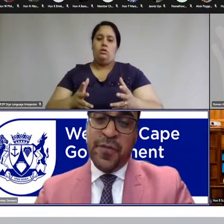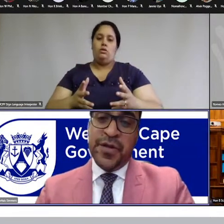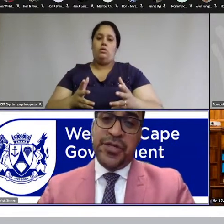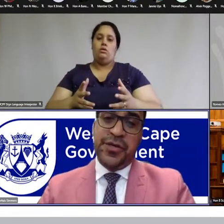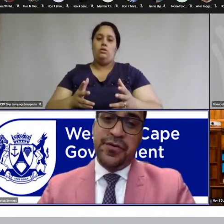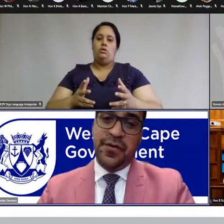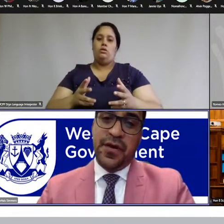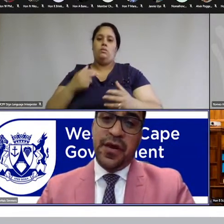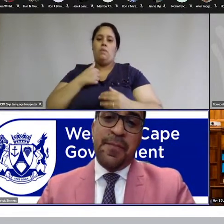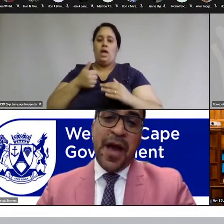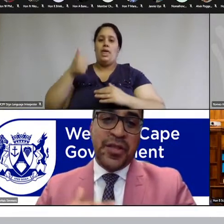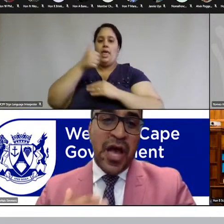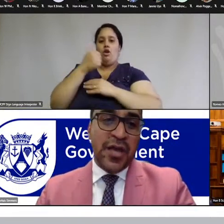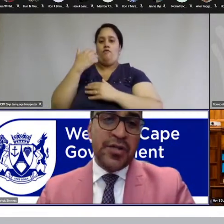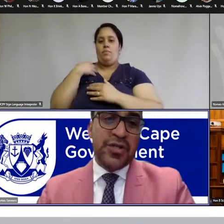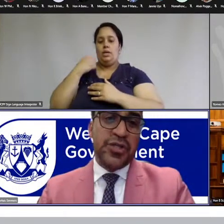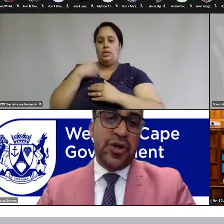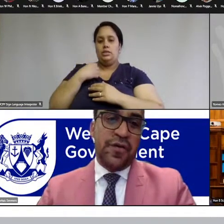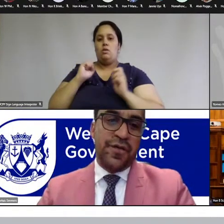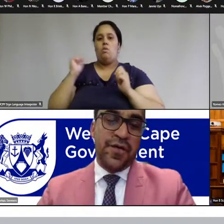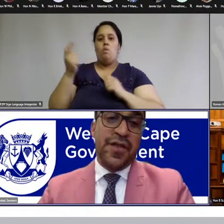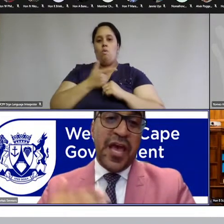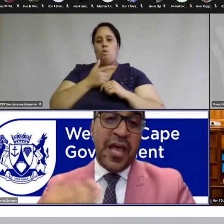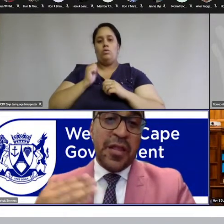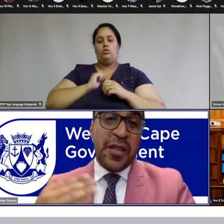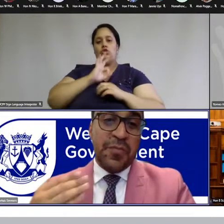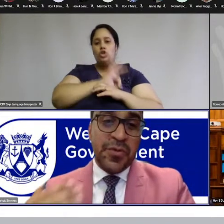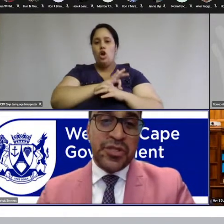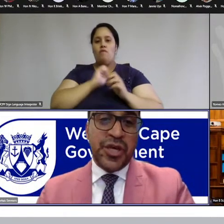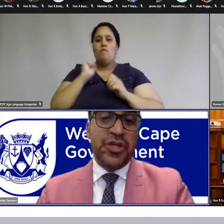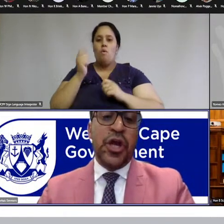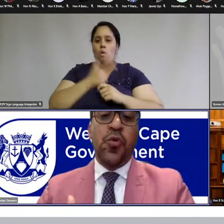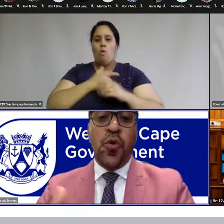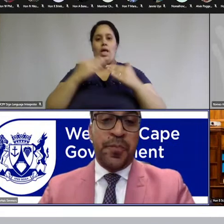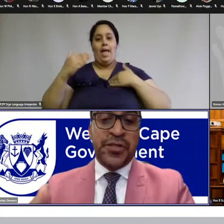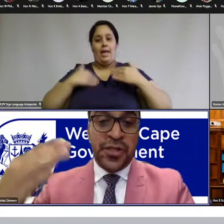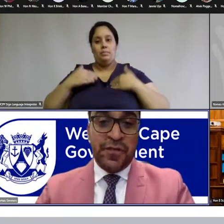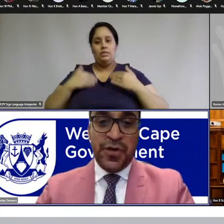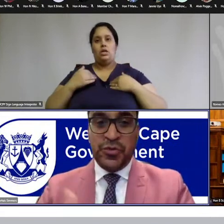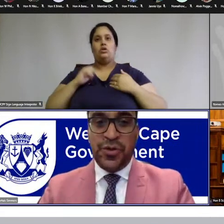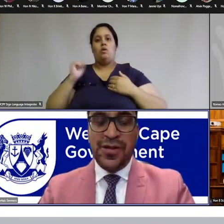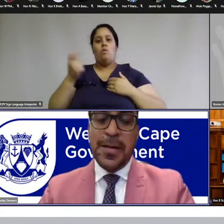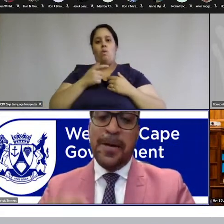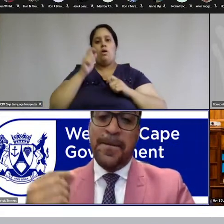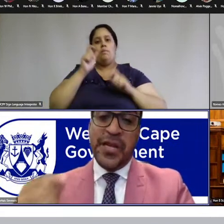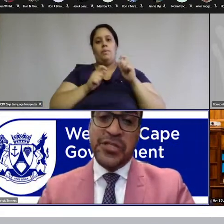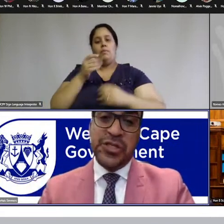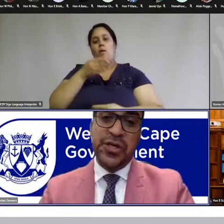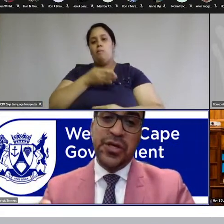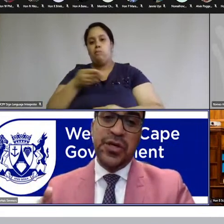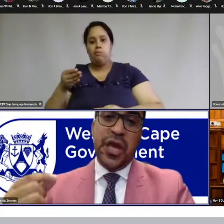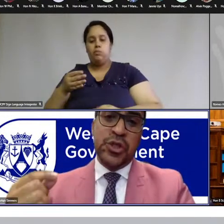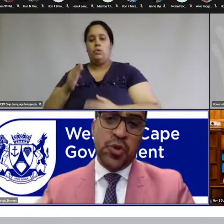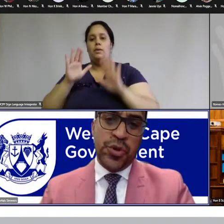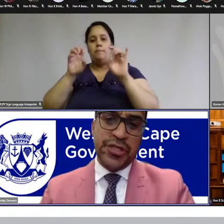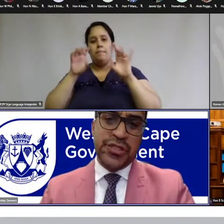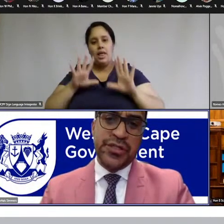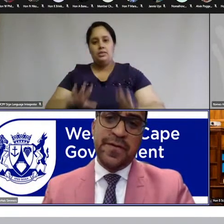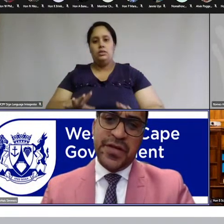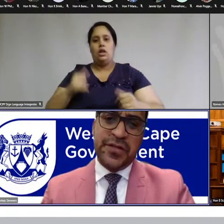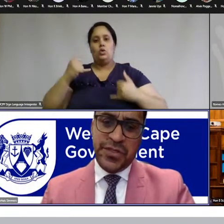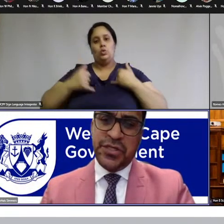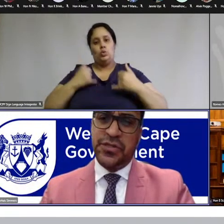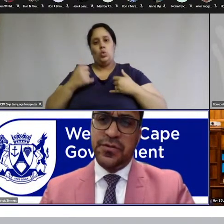head of ministry, my entire staff, the administration, and all present, even virtual, a blessed and